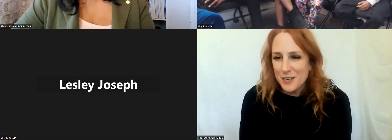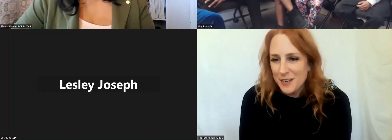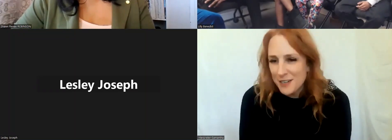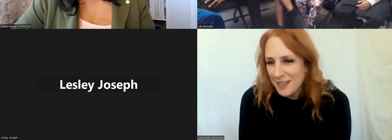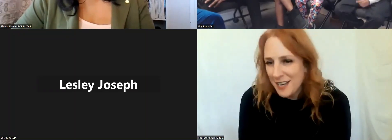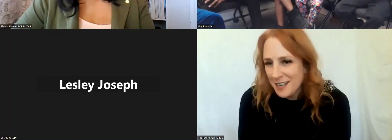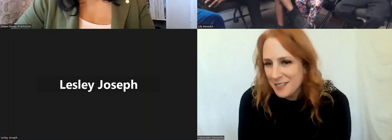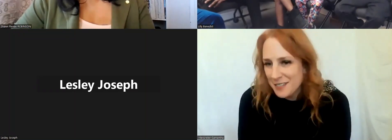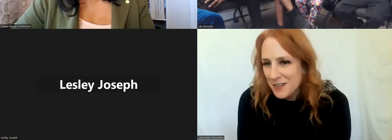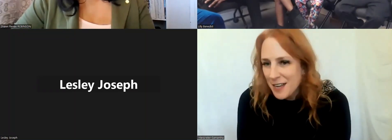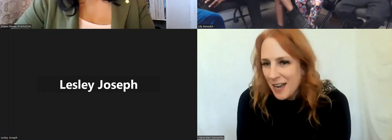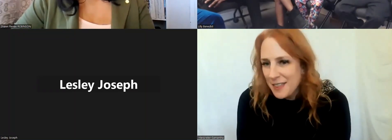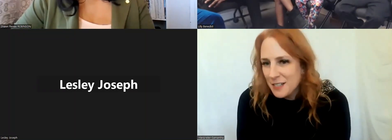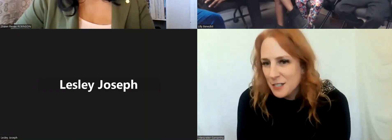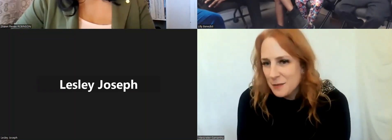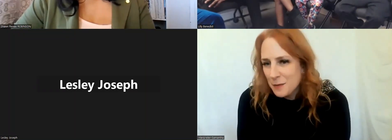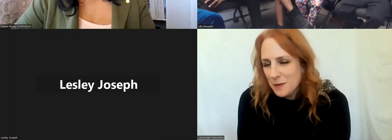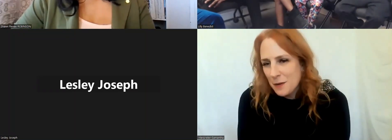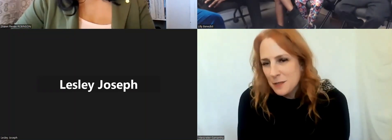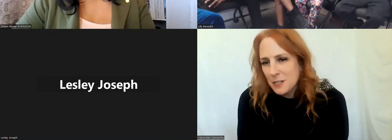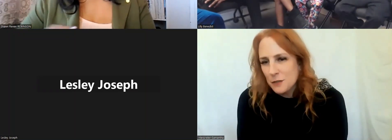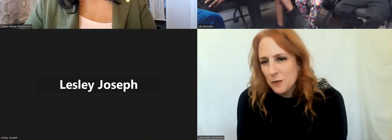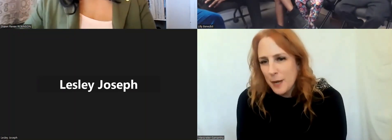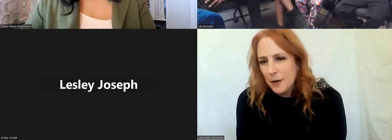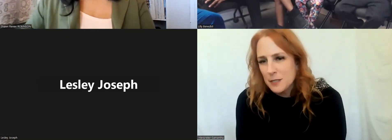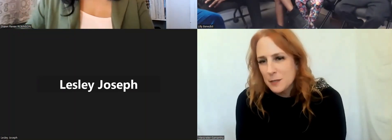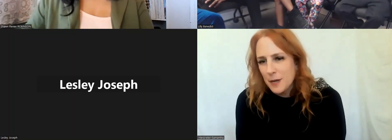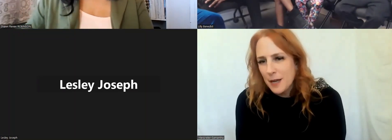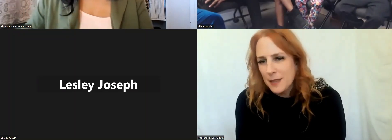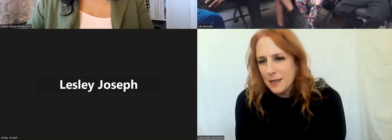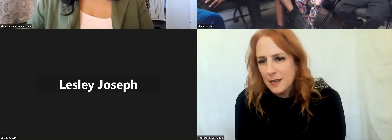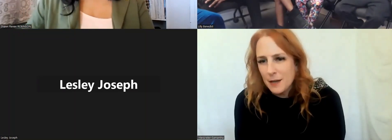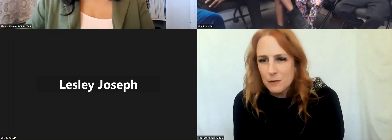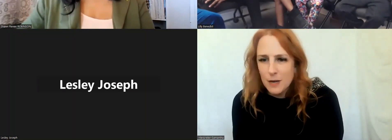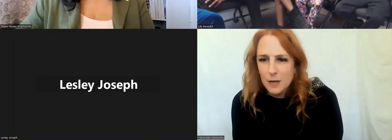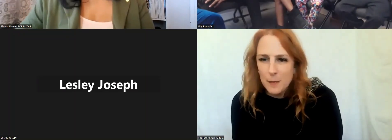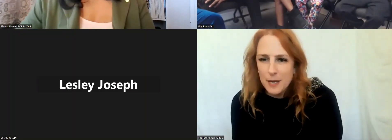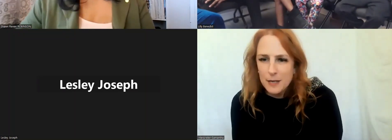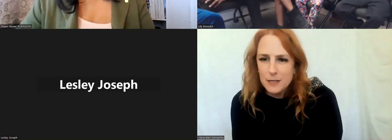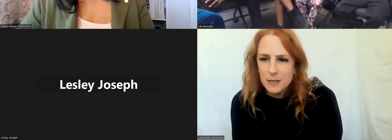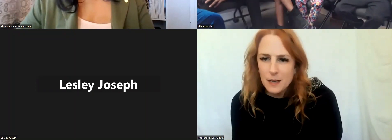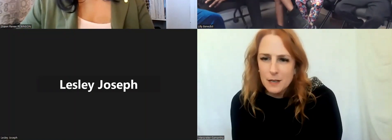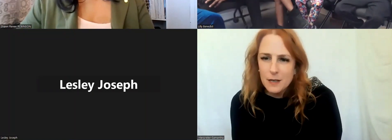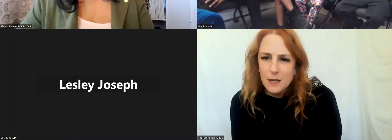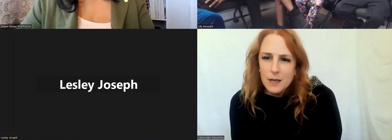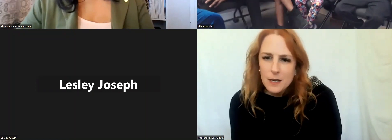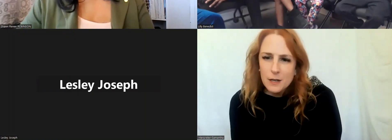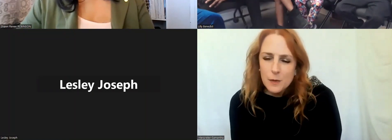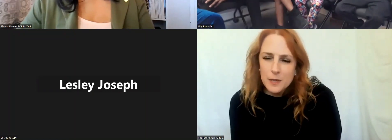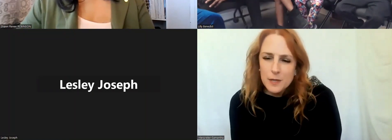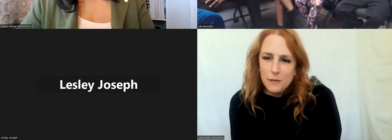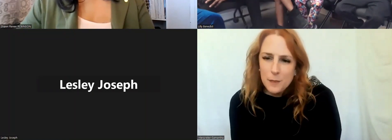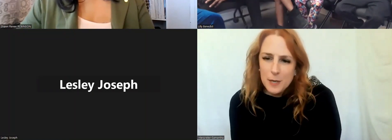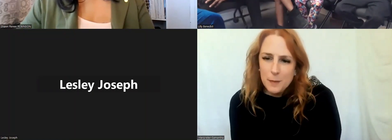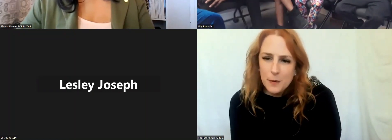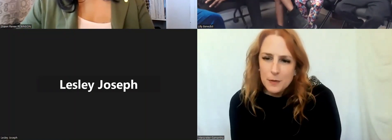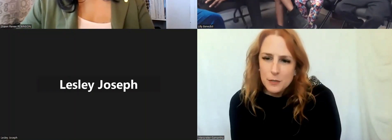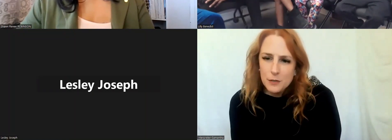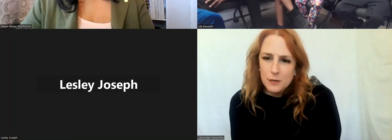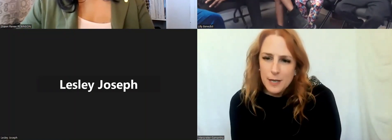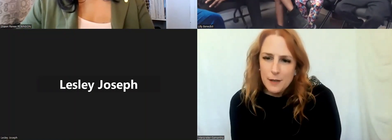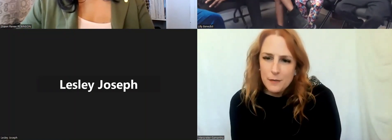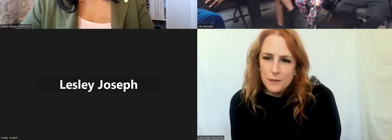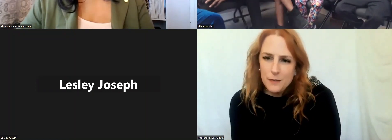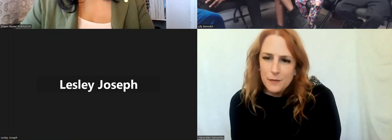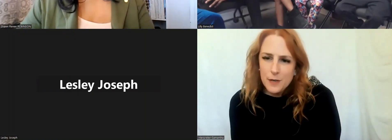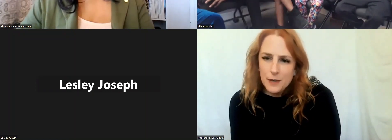I'm sorry. Yeah. So I think just it's not just for parents, but I think I would recommend on, with deaf people